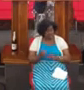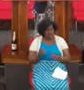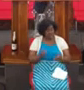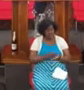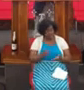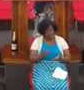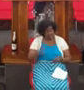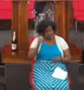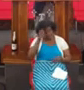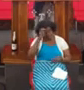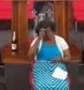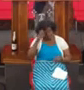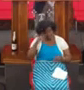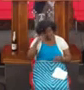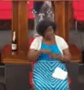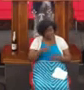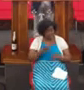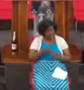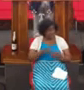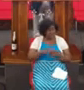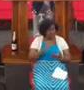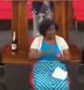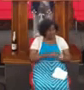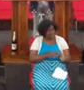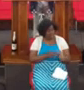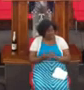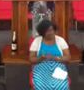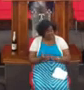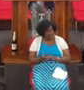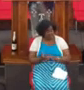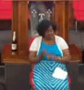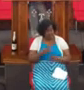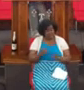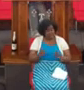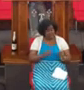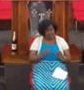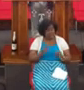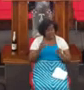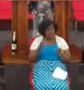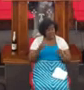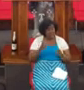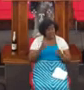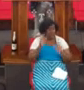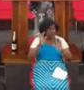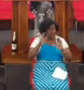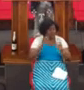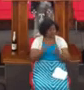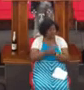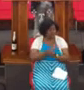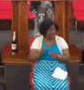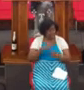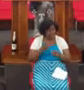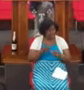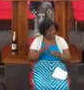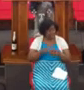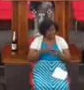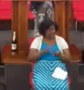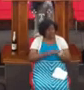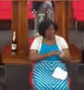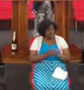out demons in the name of Jesus. They have done many wonderful works in the name of